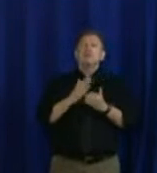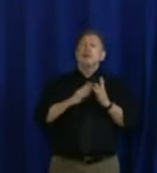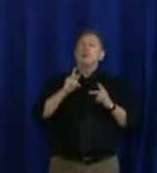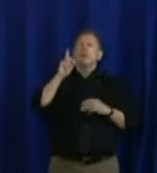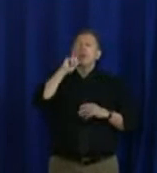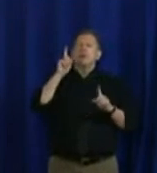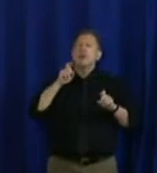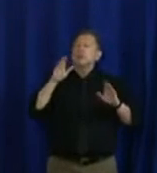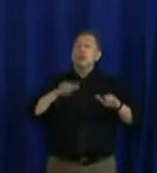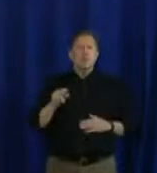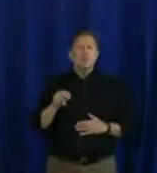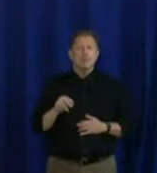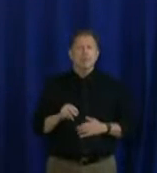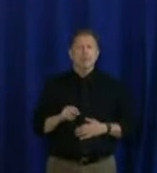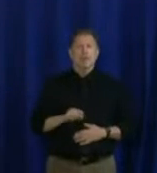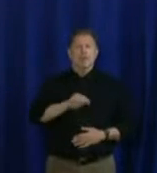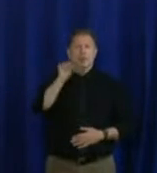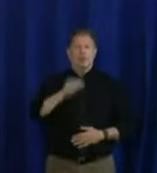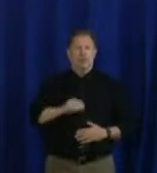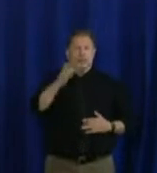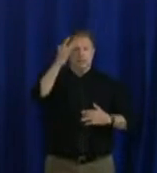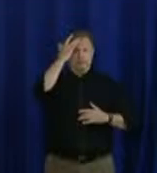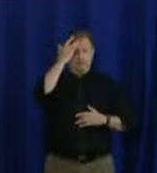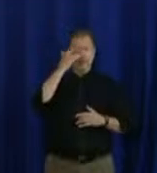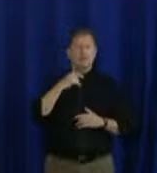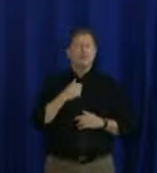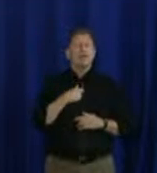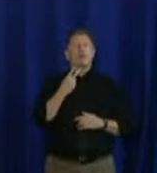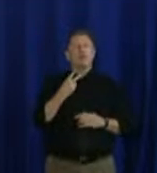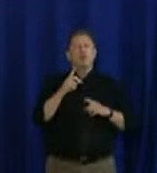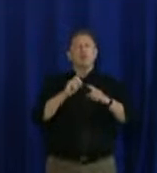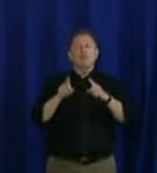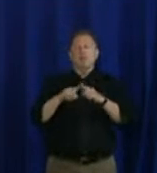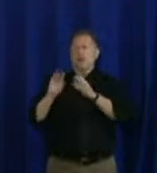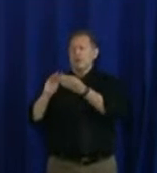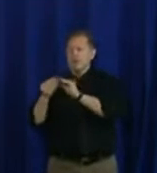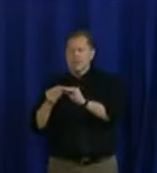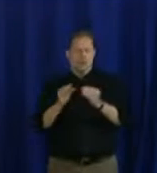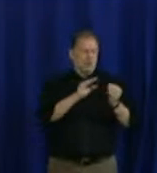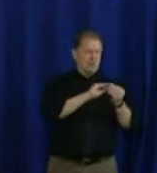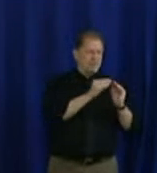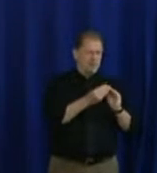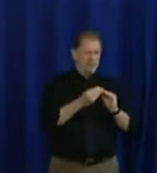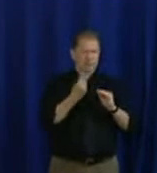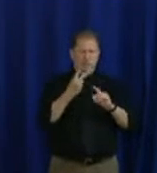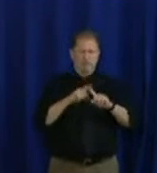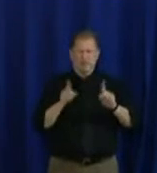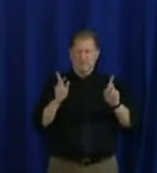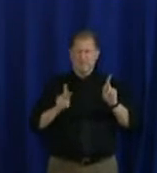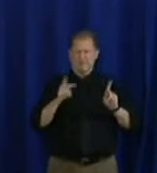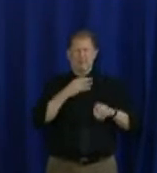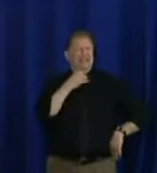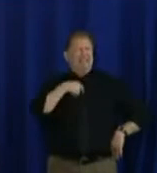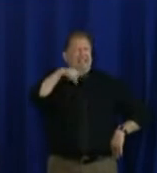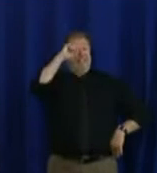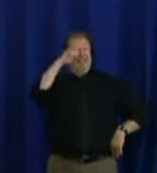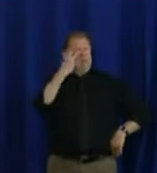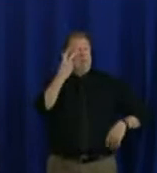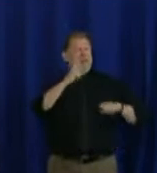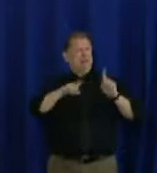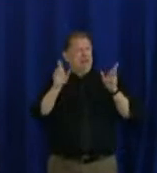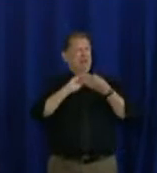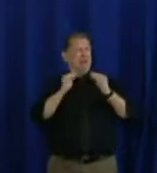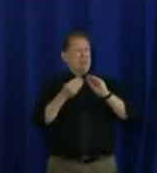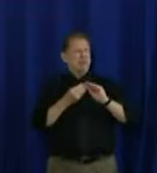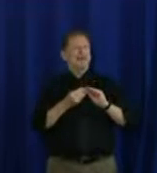example. Our percent positivity can be calculated two different ways, and I'm going to mention this just because we've been getting a lot of questions about it. If you